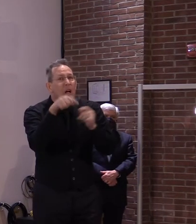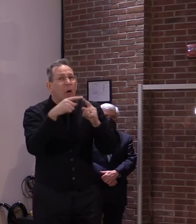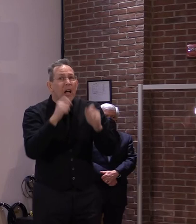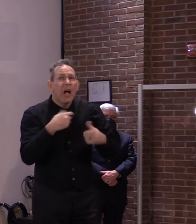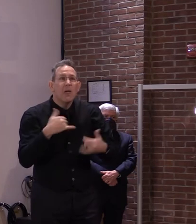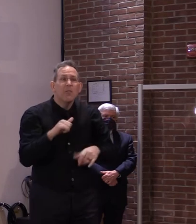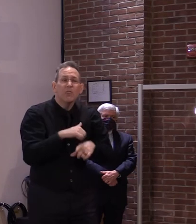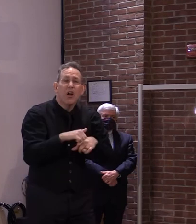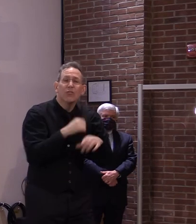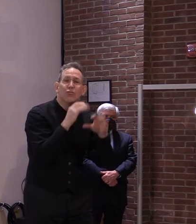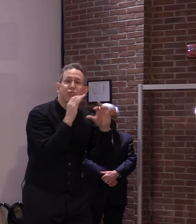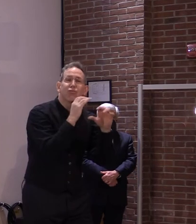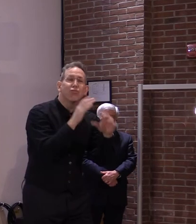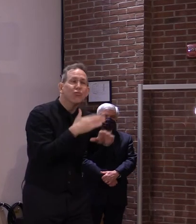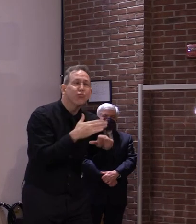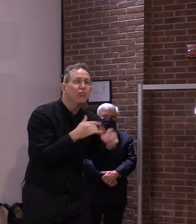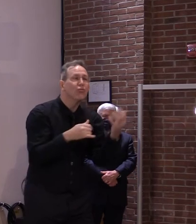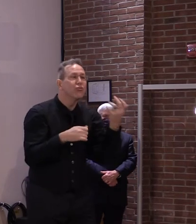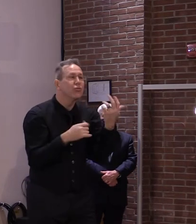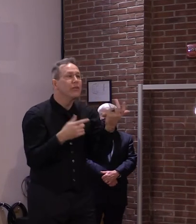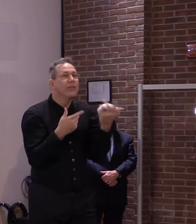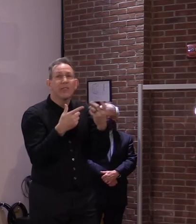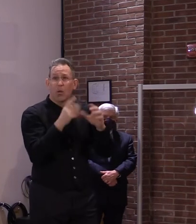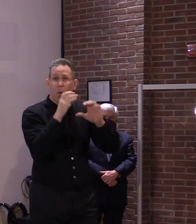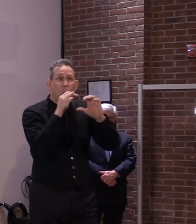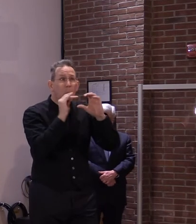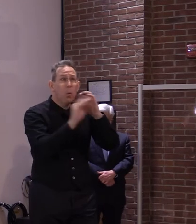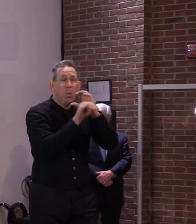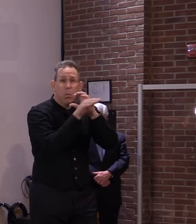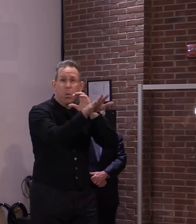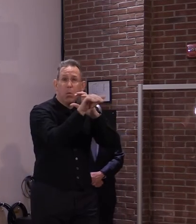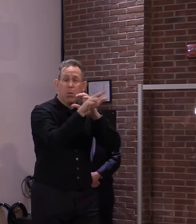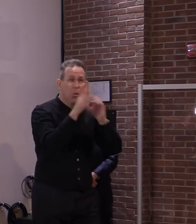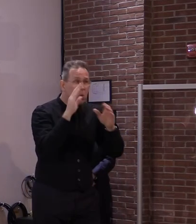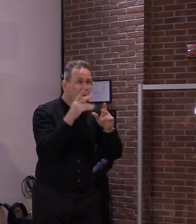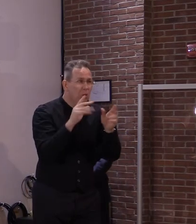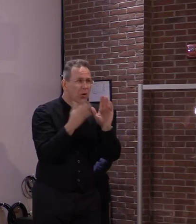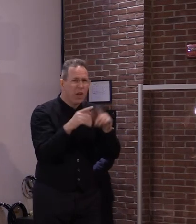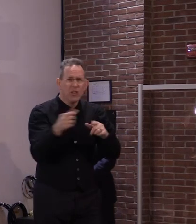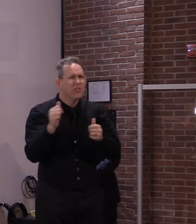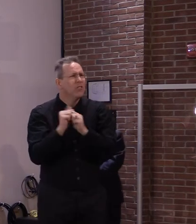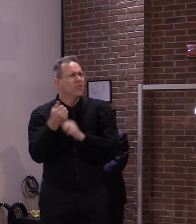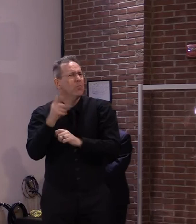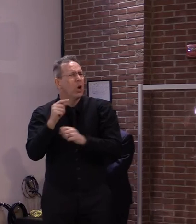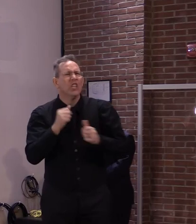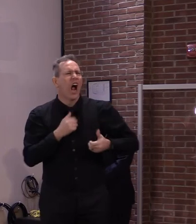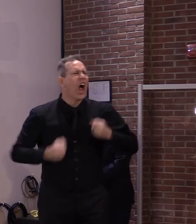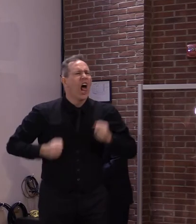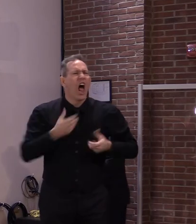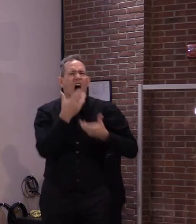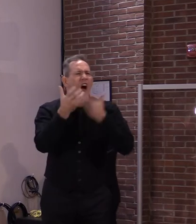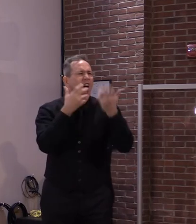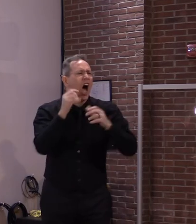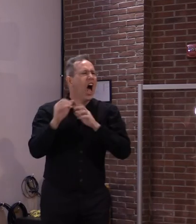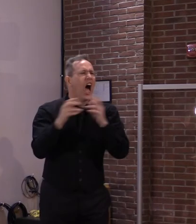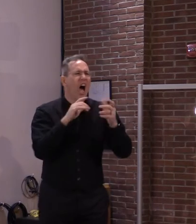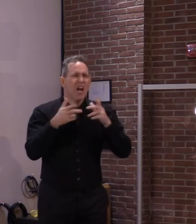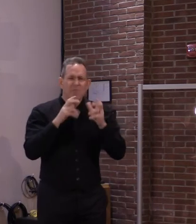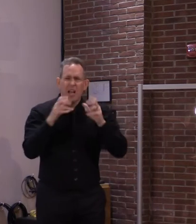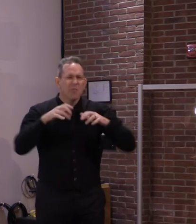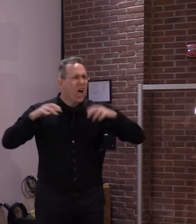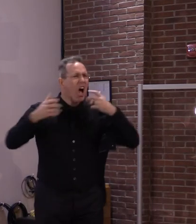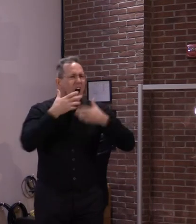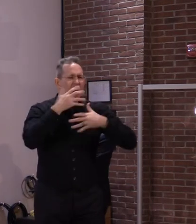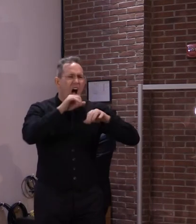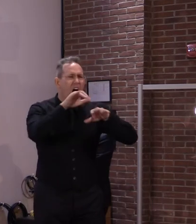aerosolized infection than somebody running up and down a basketball court you know next to somebody else was guarding